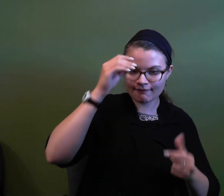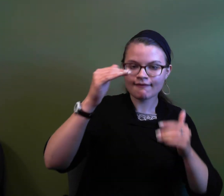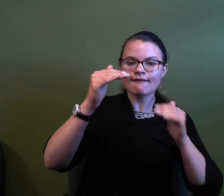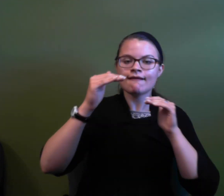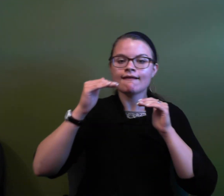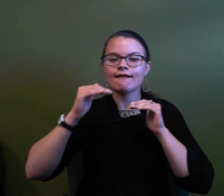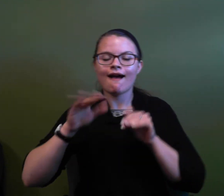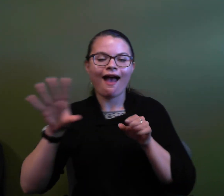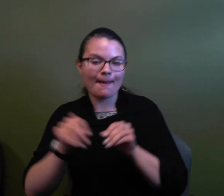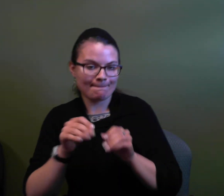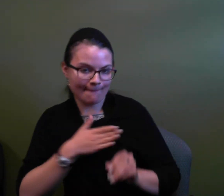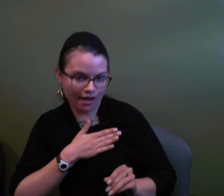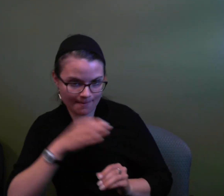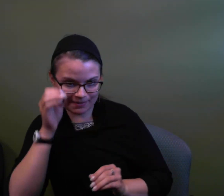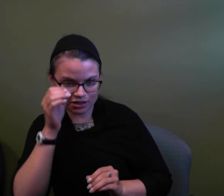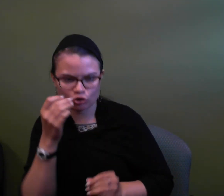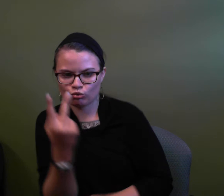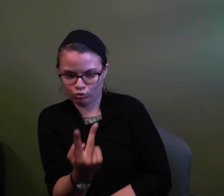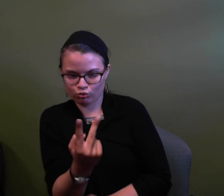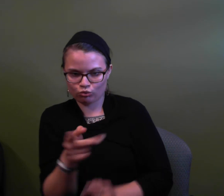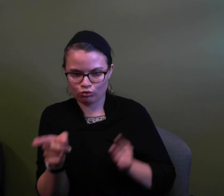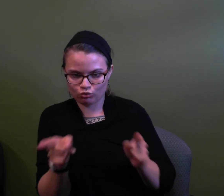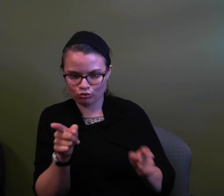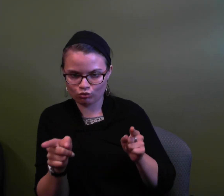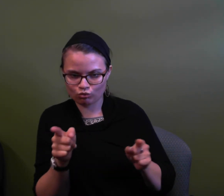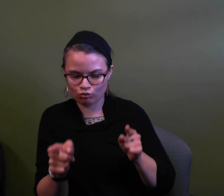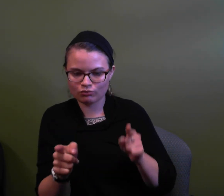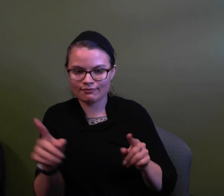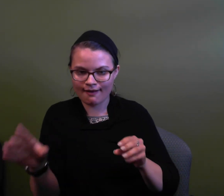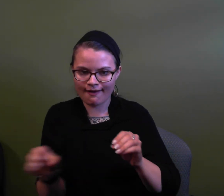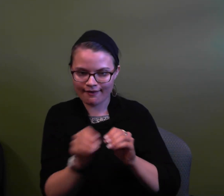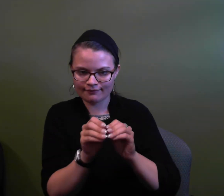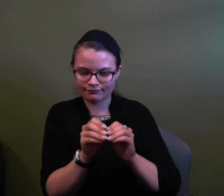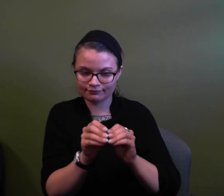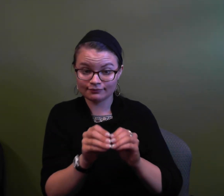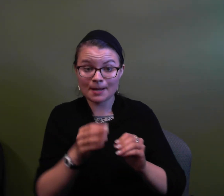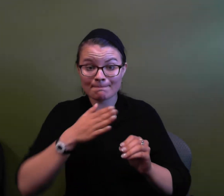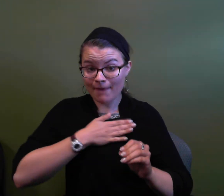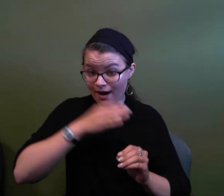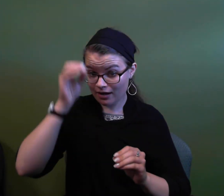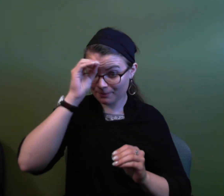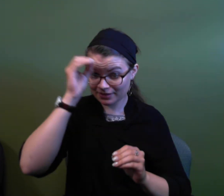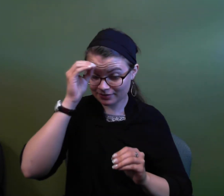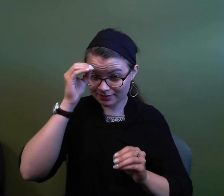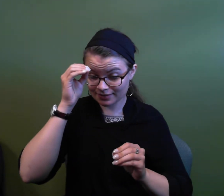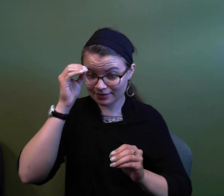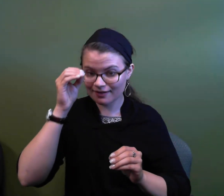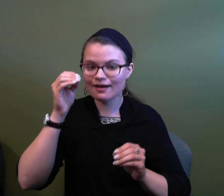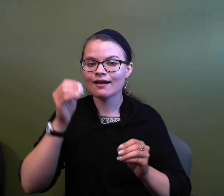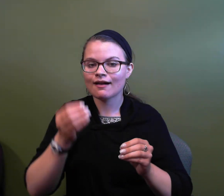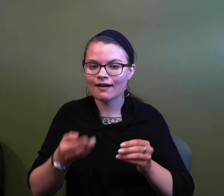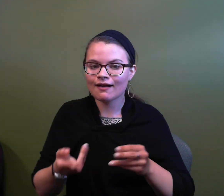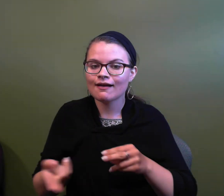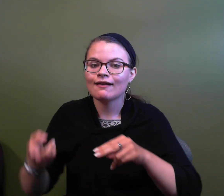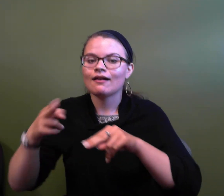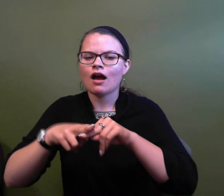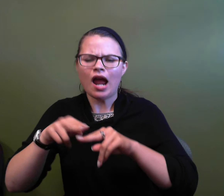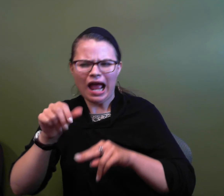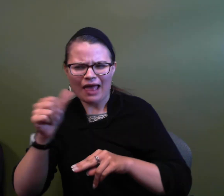giving two opinions. You're giving your opinion and also what other people might think. This